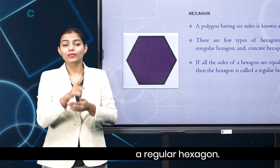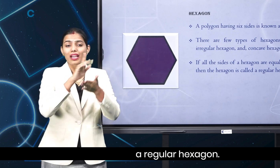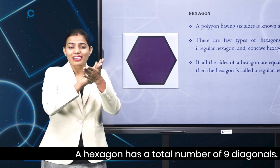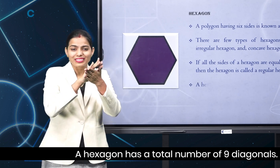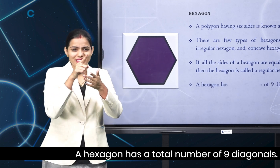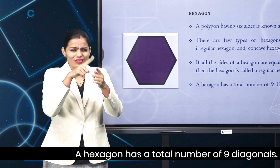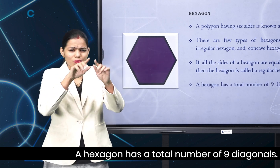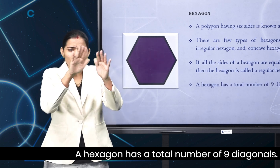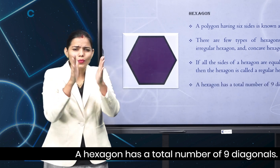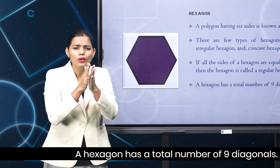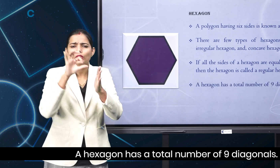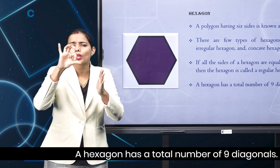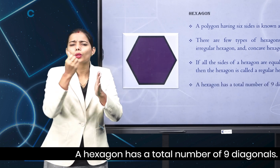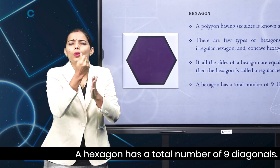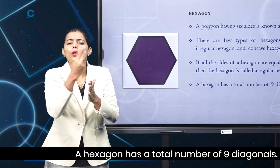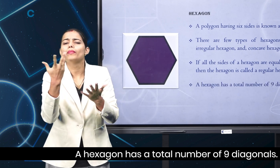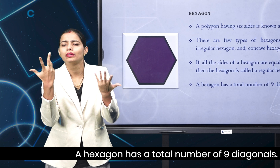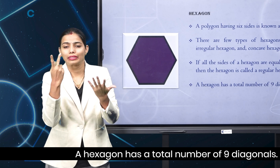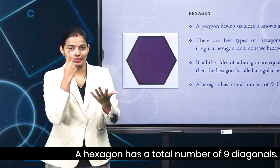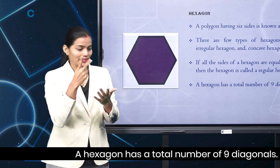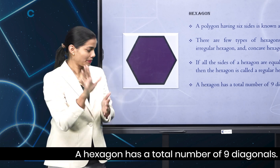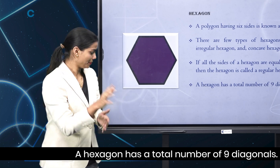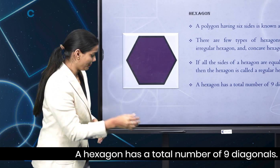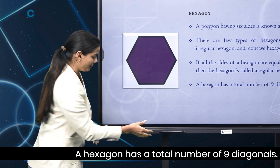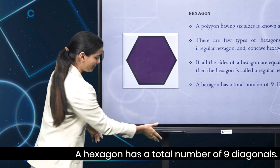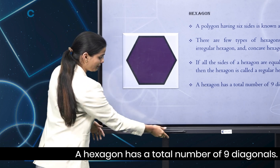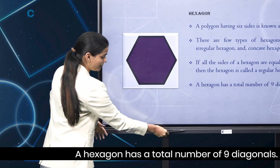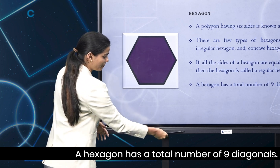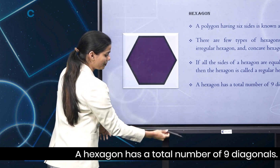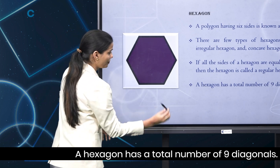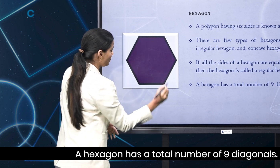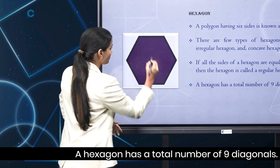A hexagon has a total number of 9 diagonals.